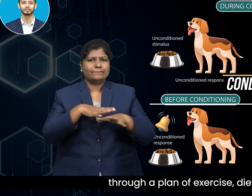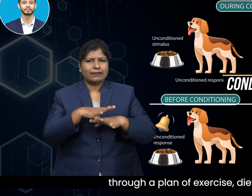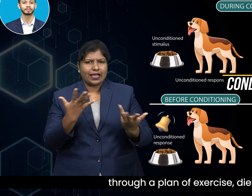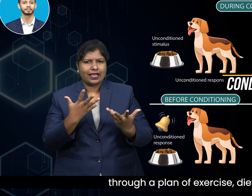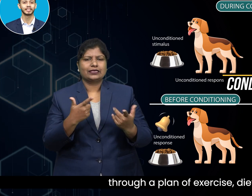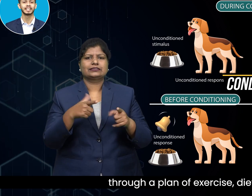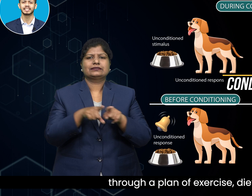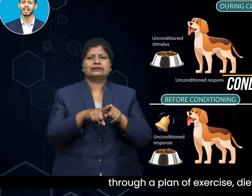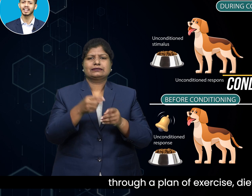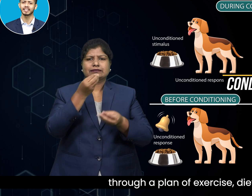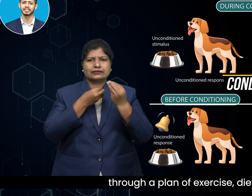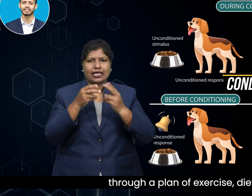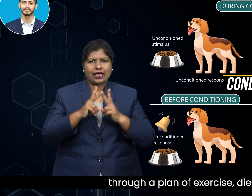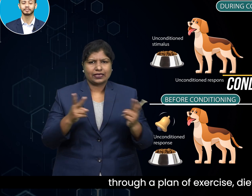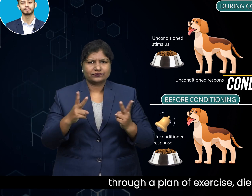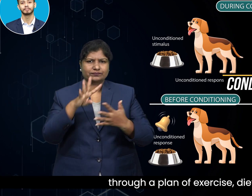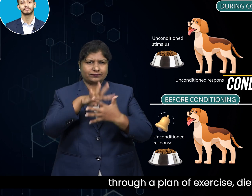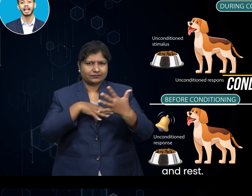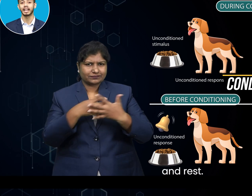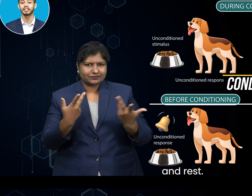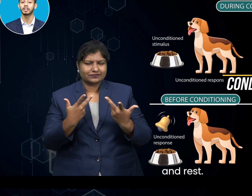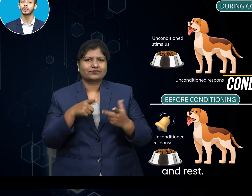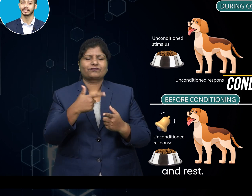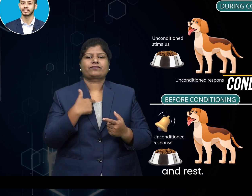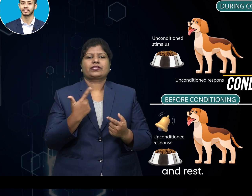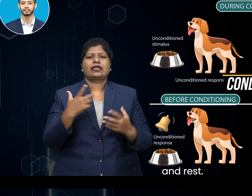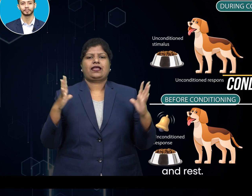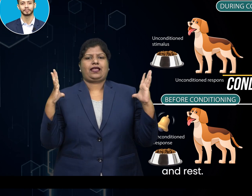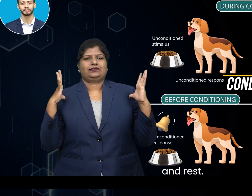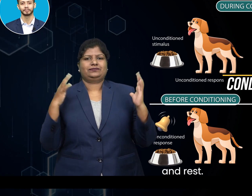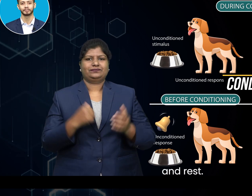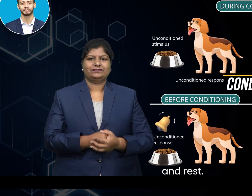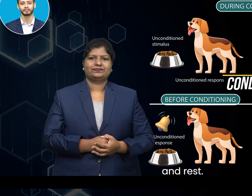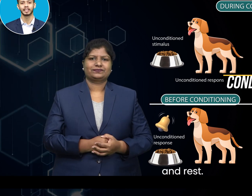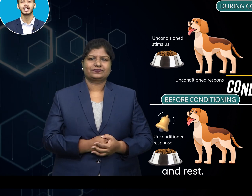exercise, diet and rest.